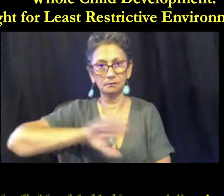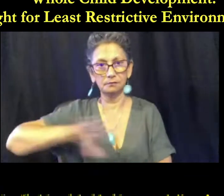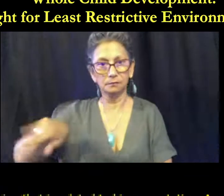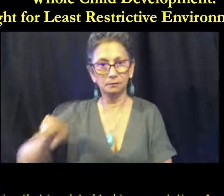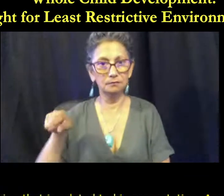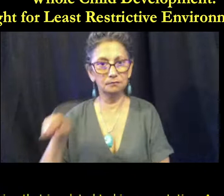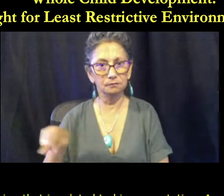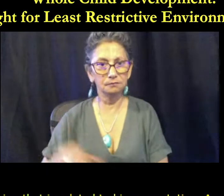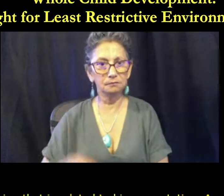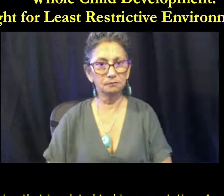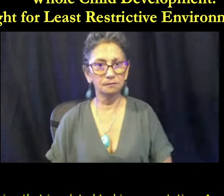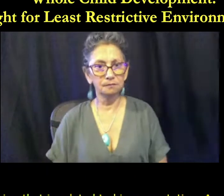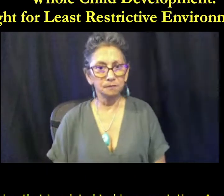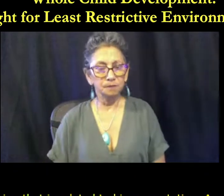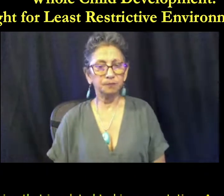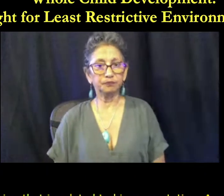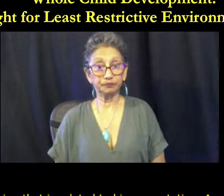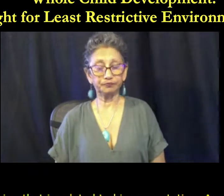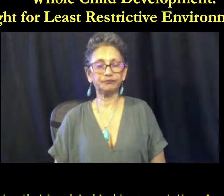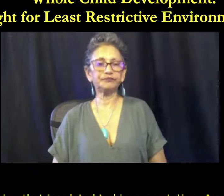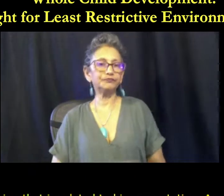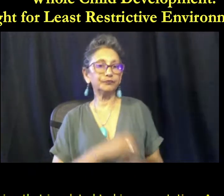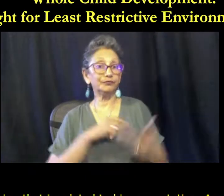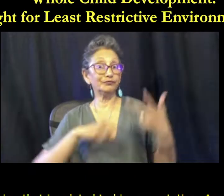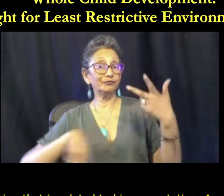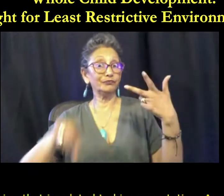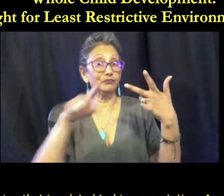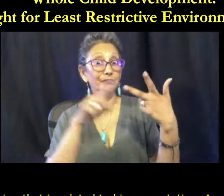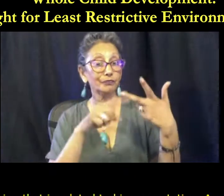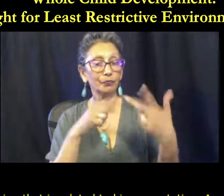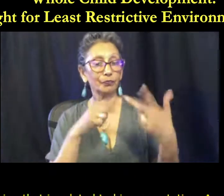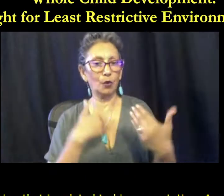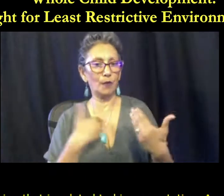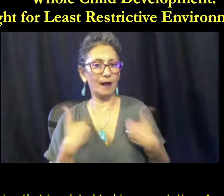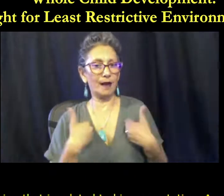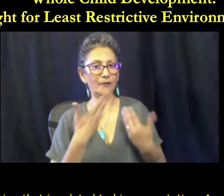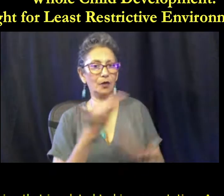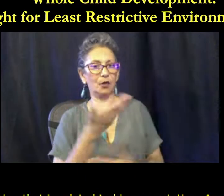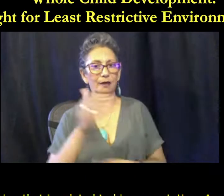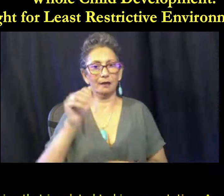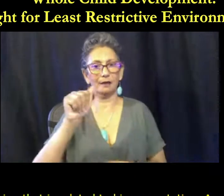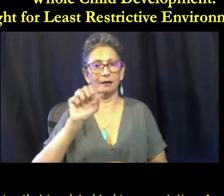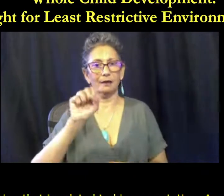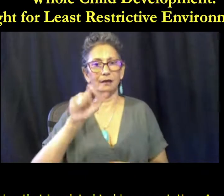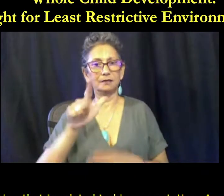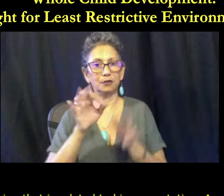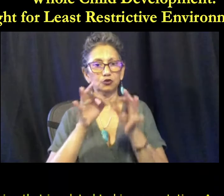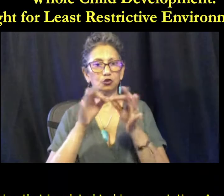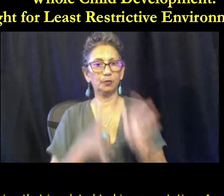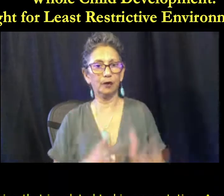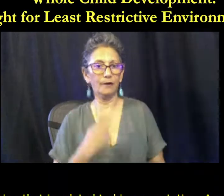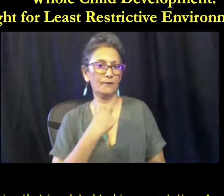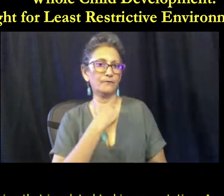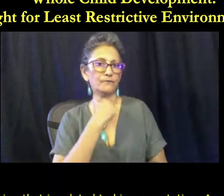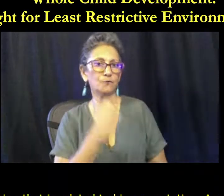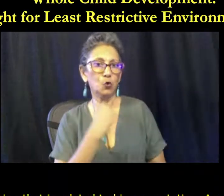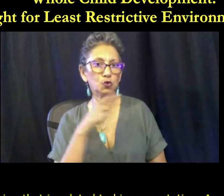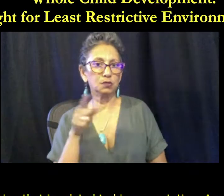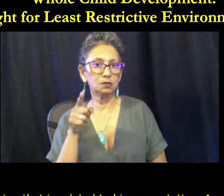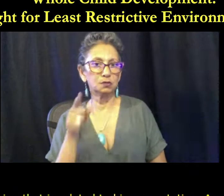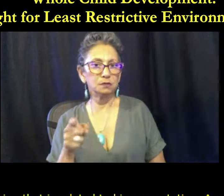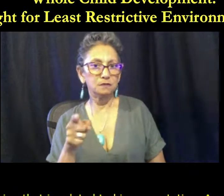Facebook for bullying or harassment, or we will ignore any comments that do not pertain to the discussion.